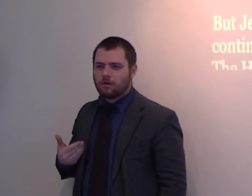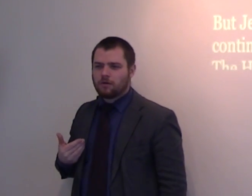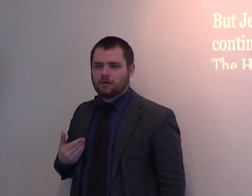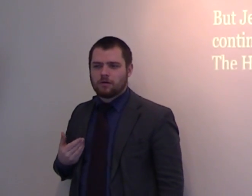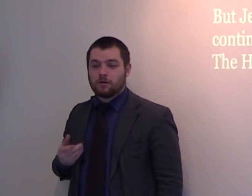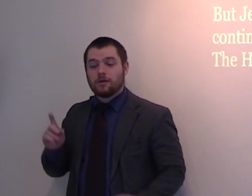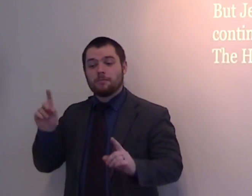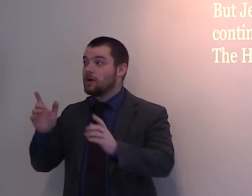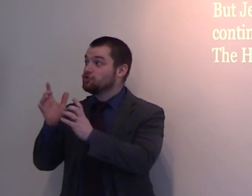But Jesus does not give up.